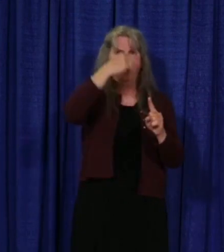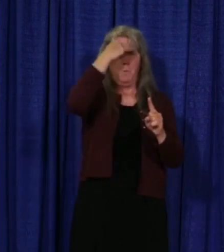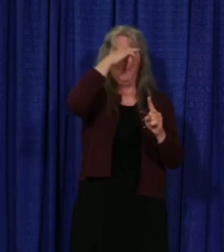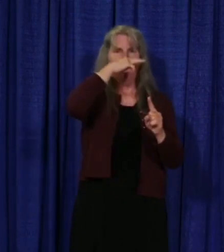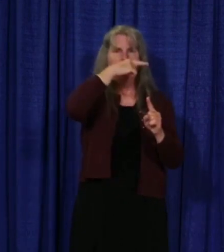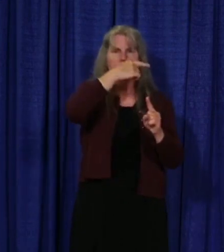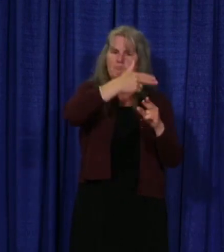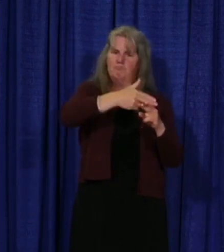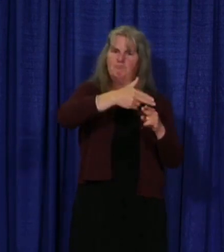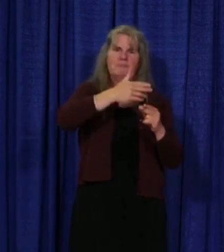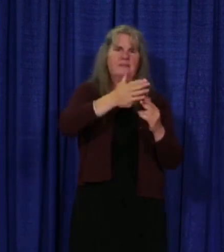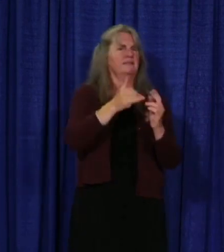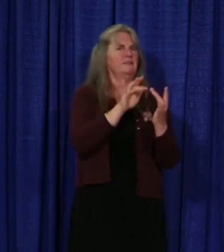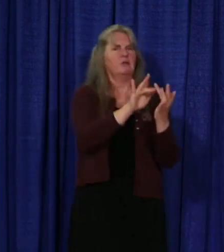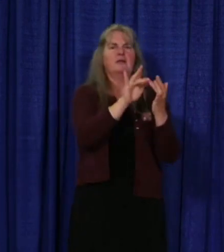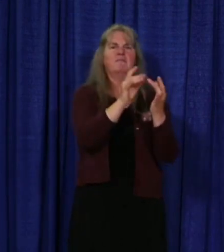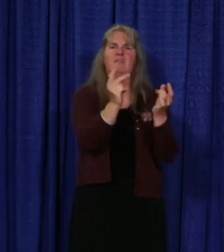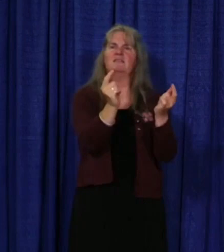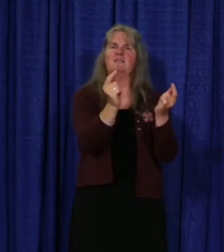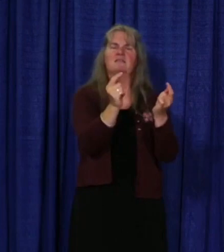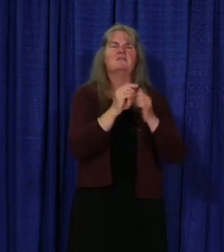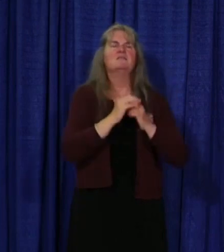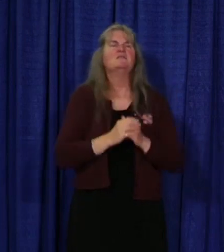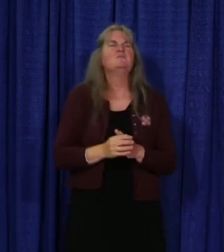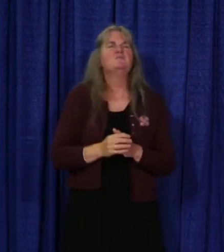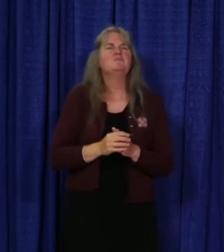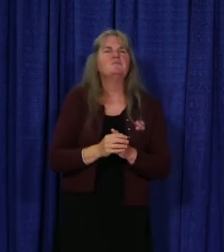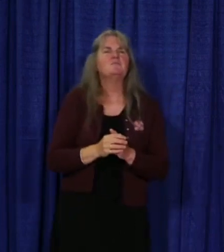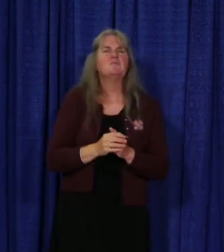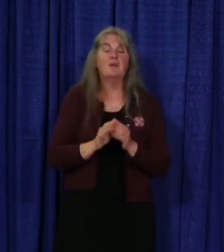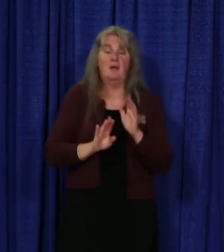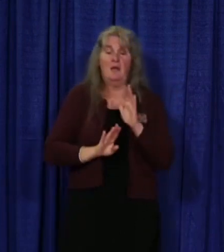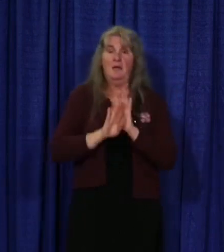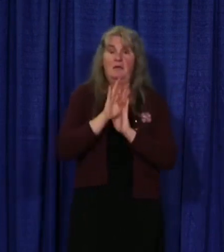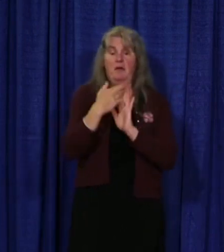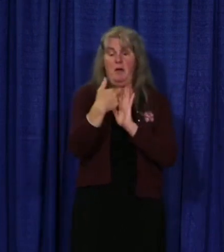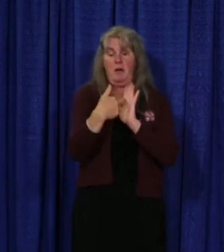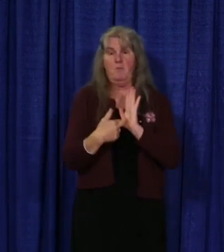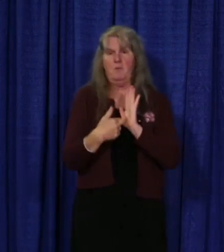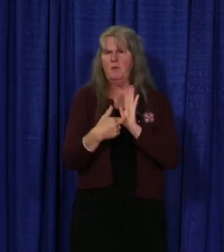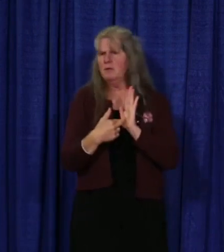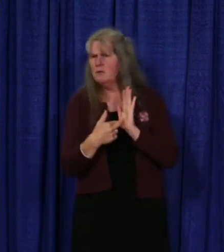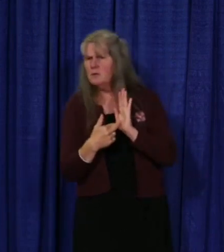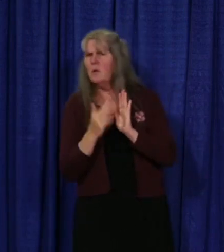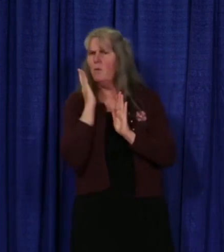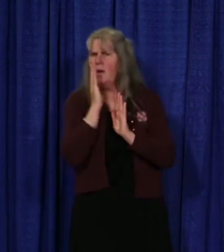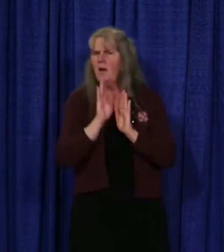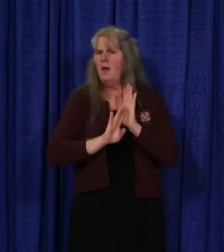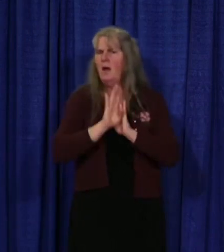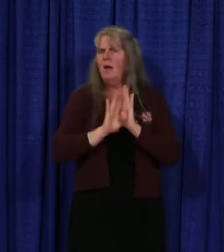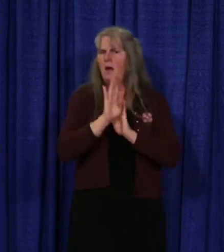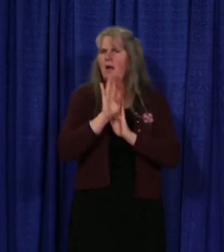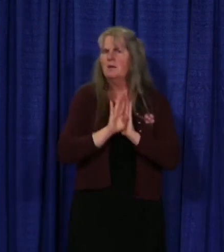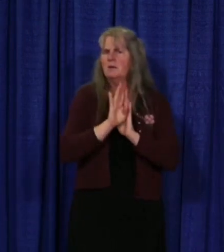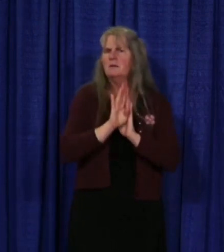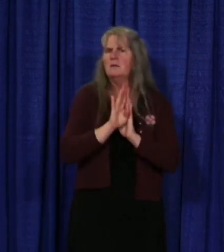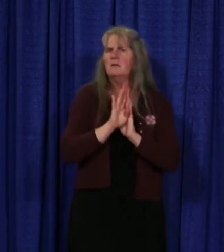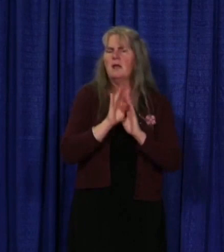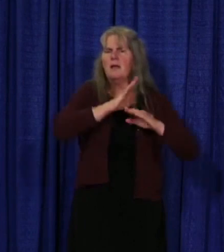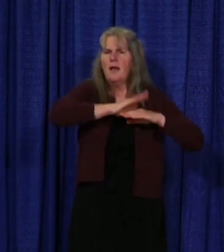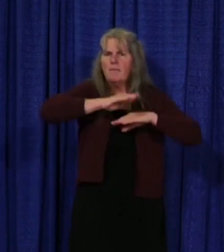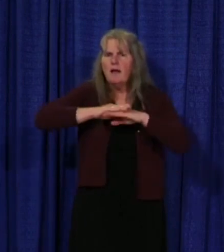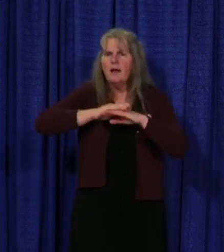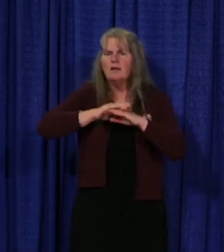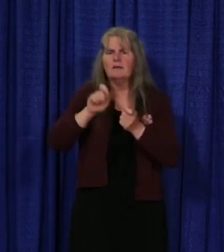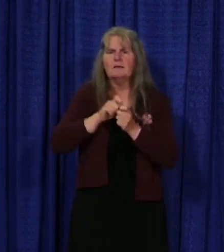with. We will be developing guidance and criteria on what exactly we will be advising.